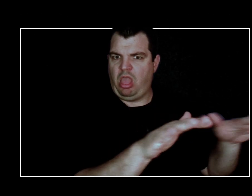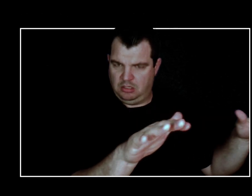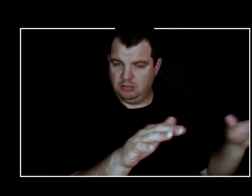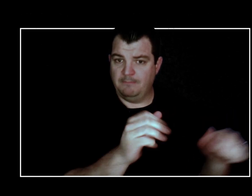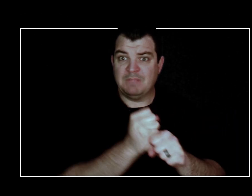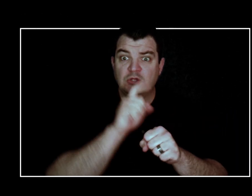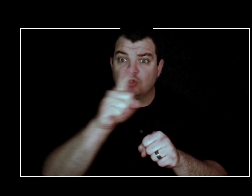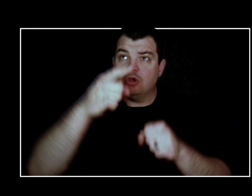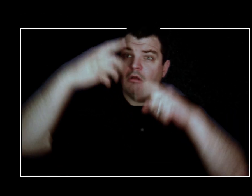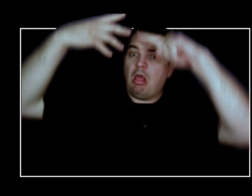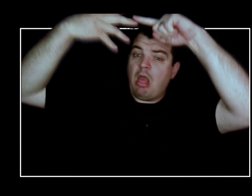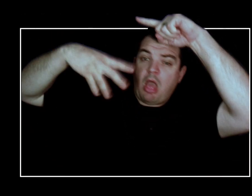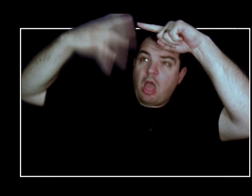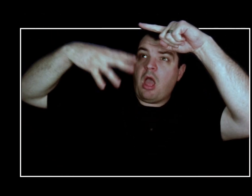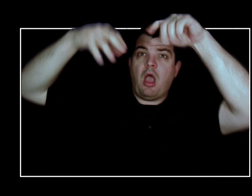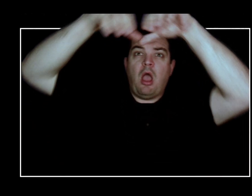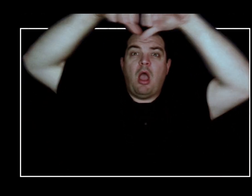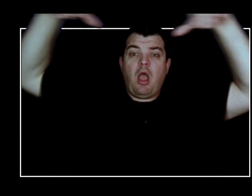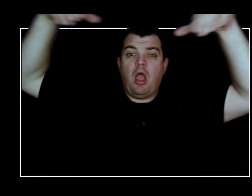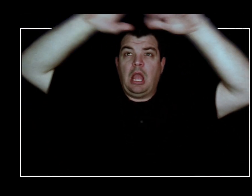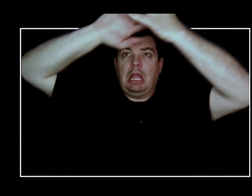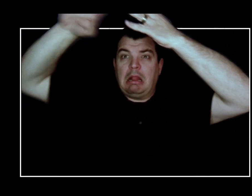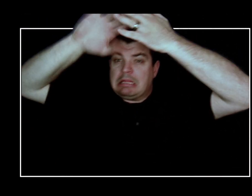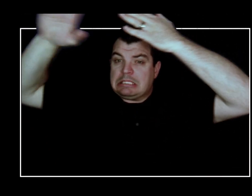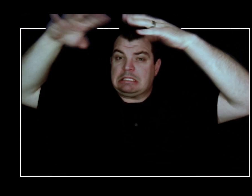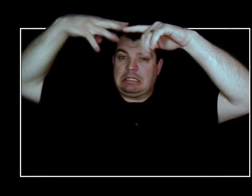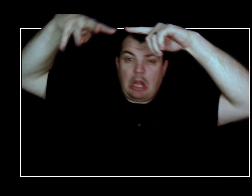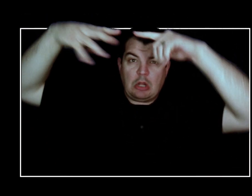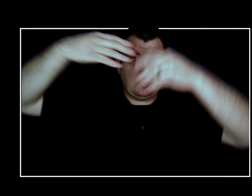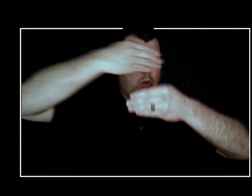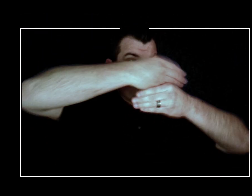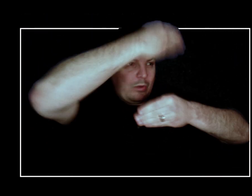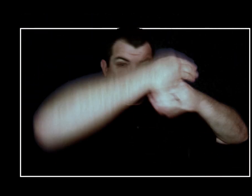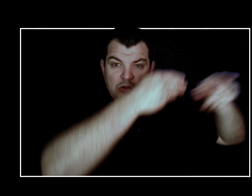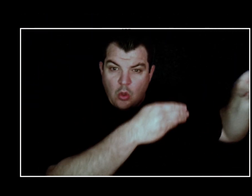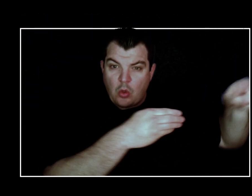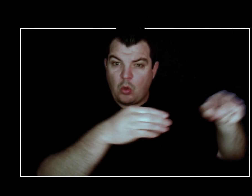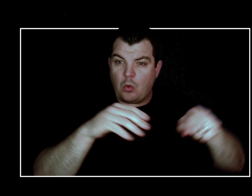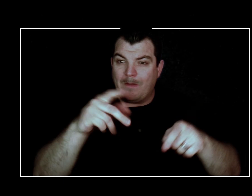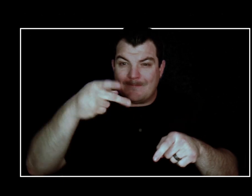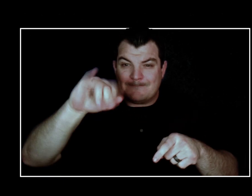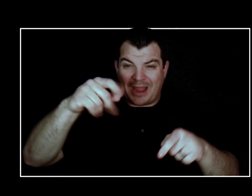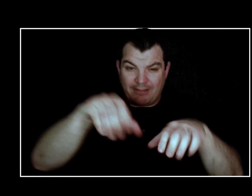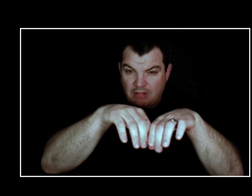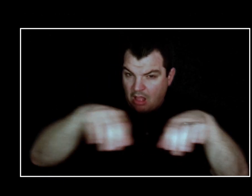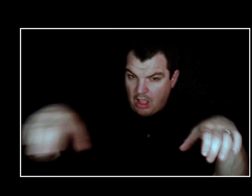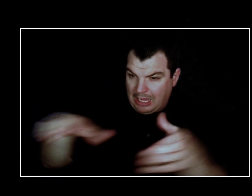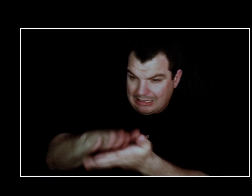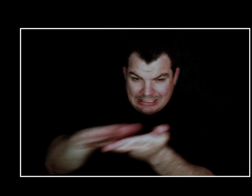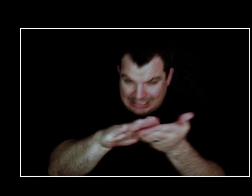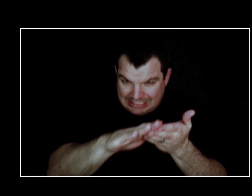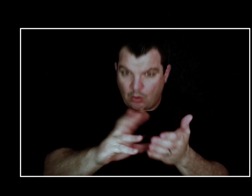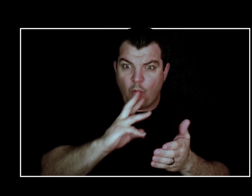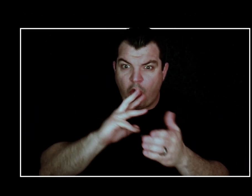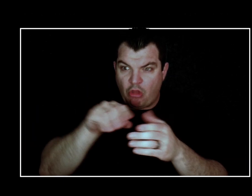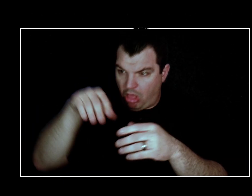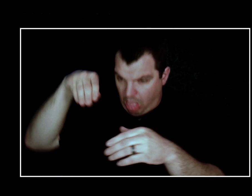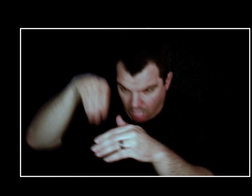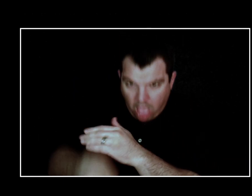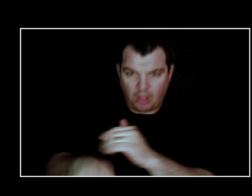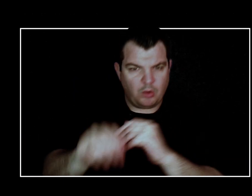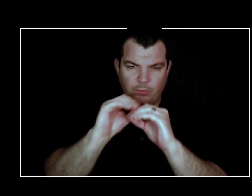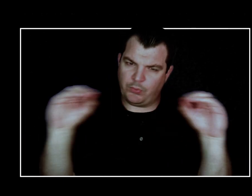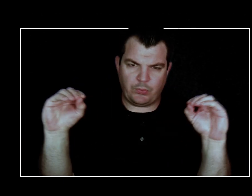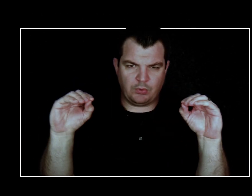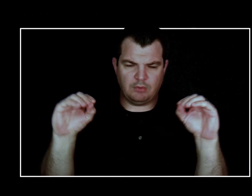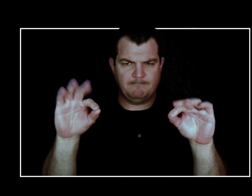growth. Be sure to fix leaky roofs, gutters, windows, and pipes so that water doesn't get